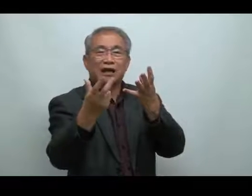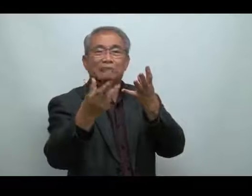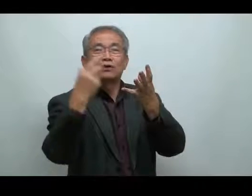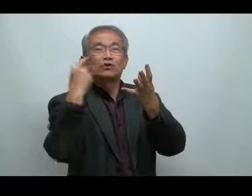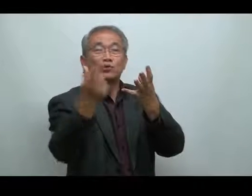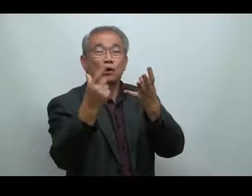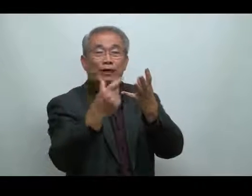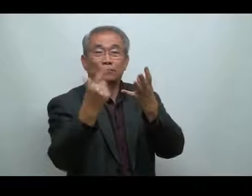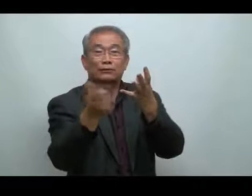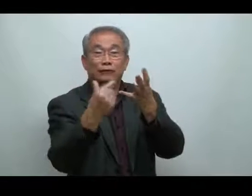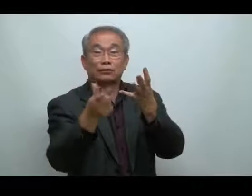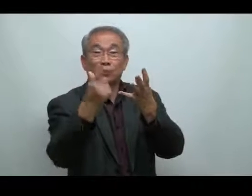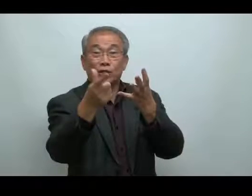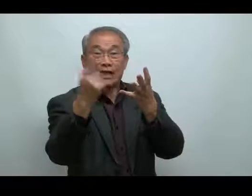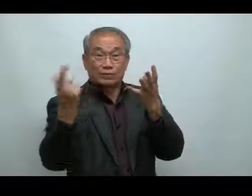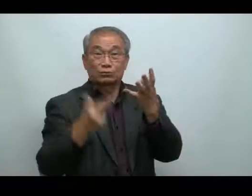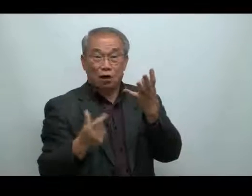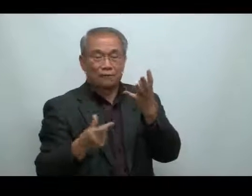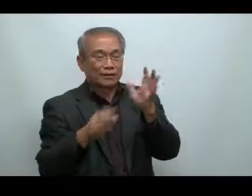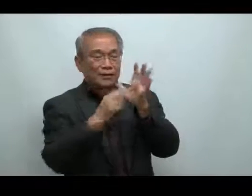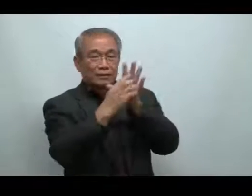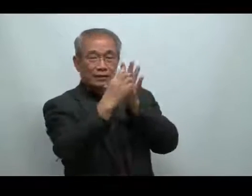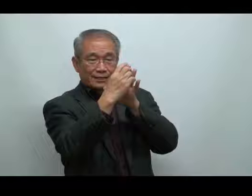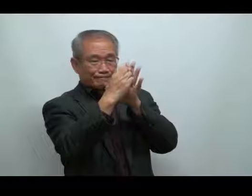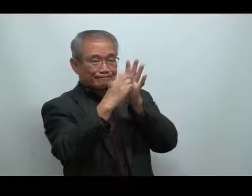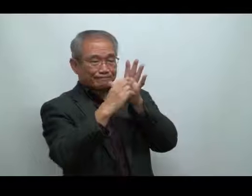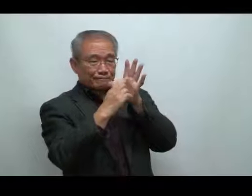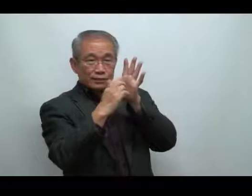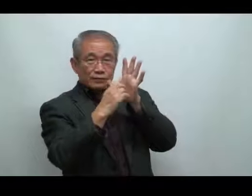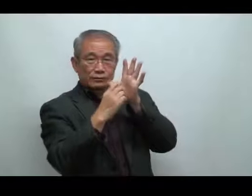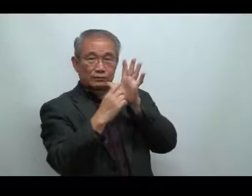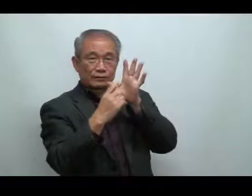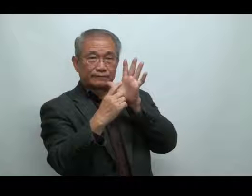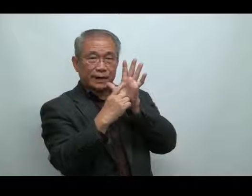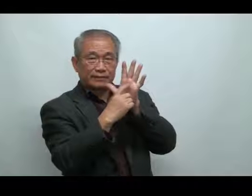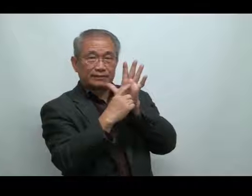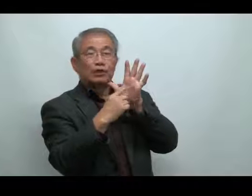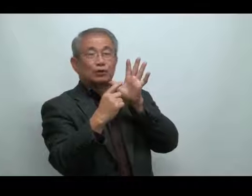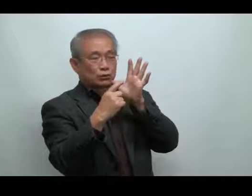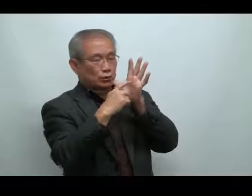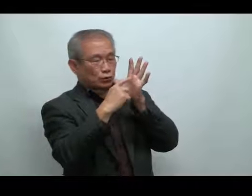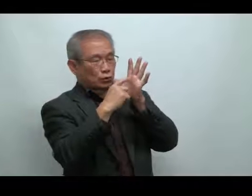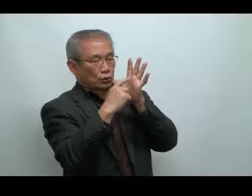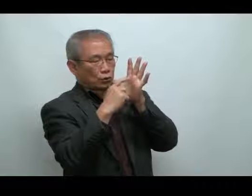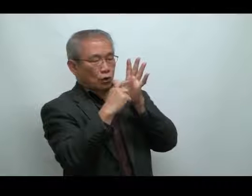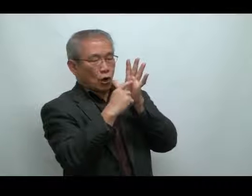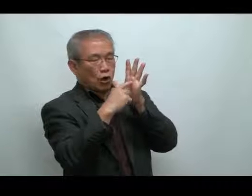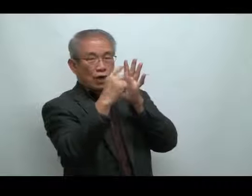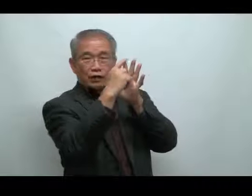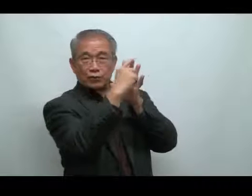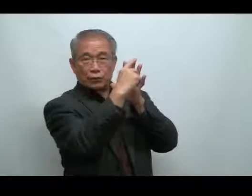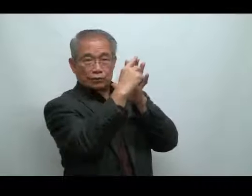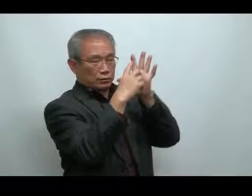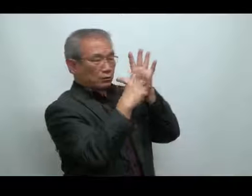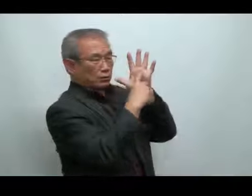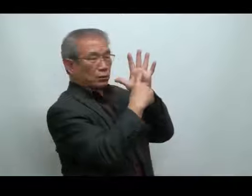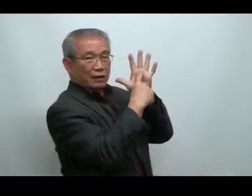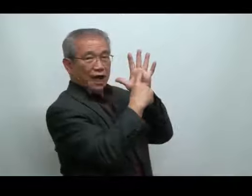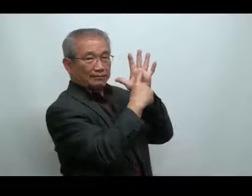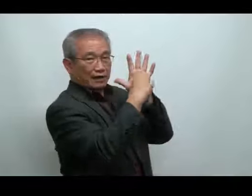time, you are not pronouncing the word as you talk. Now here, so that you practice, use go and yo, lower half, upper